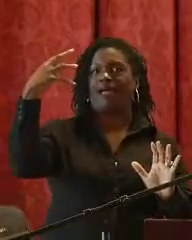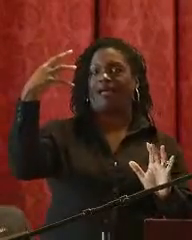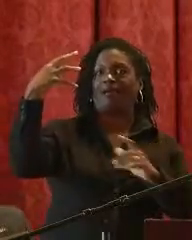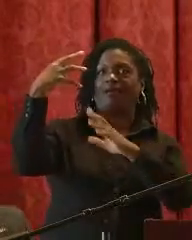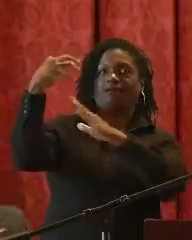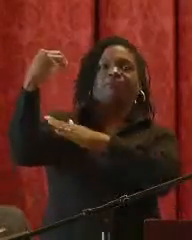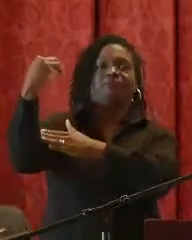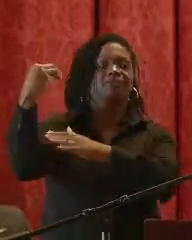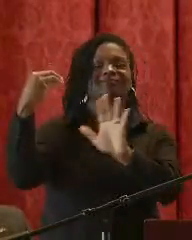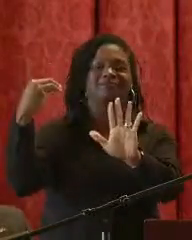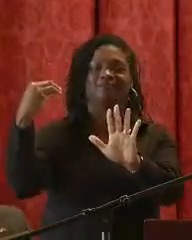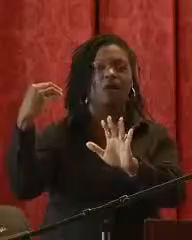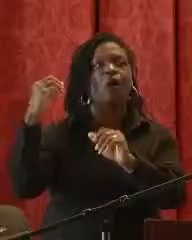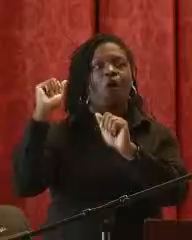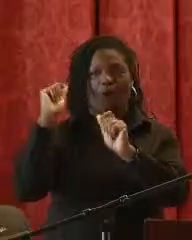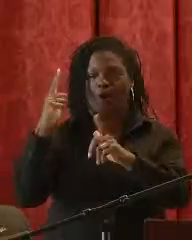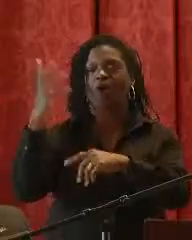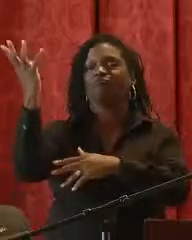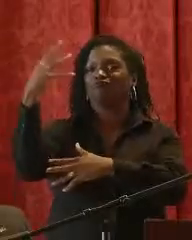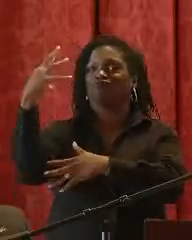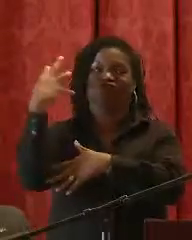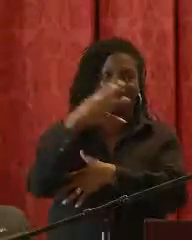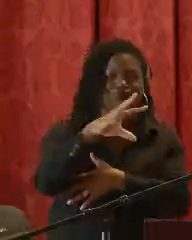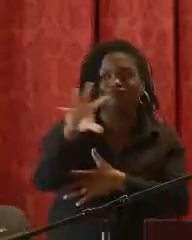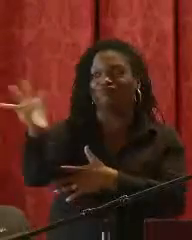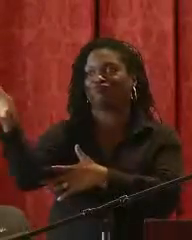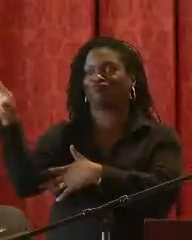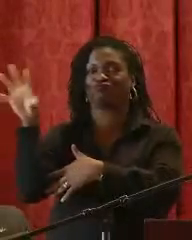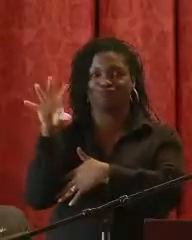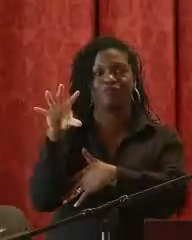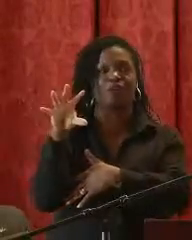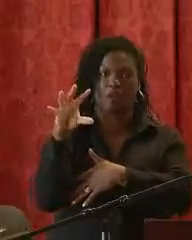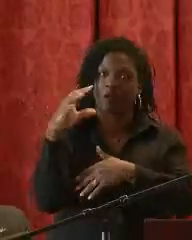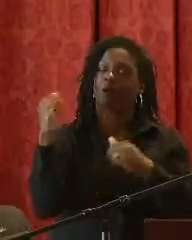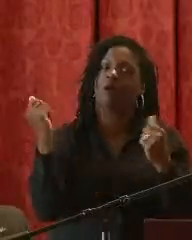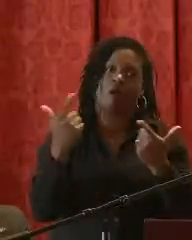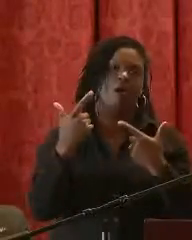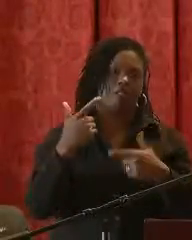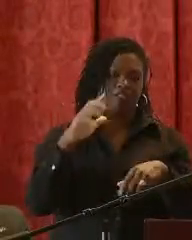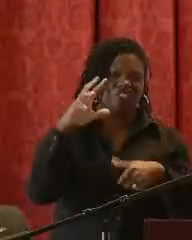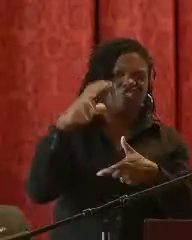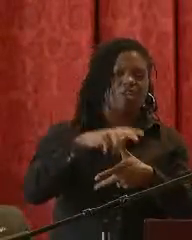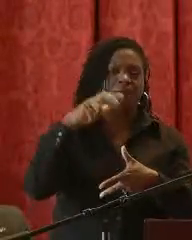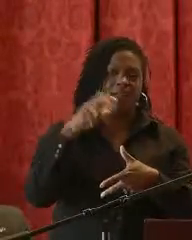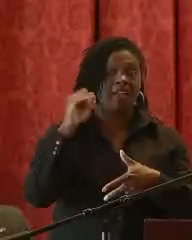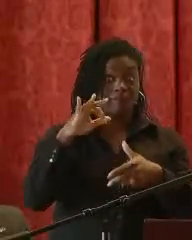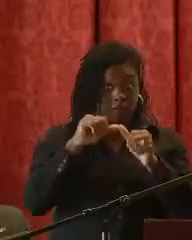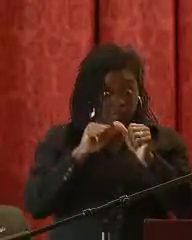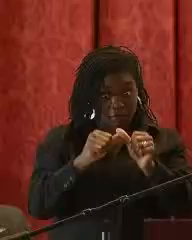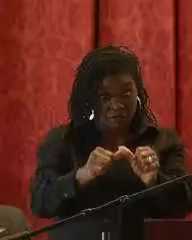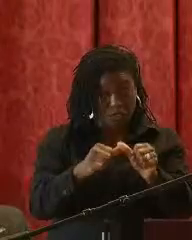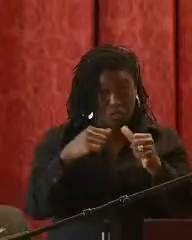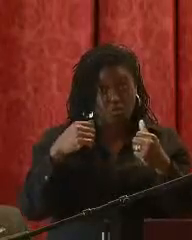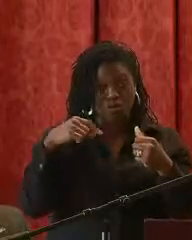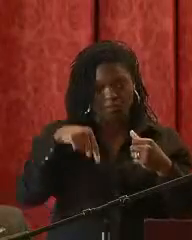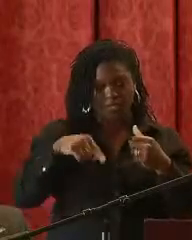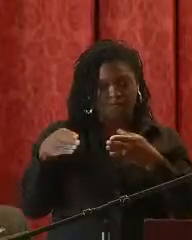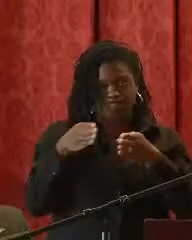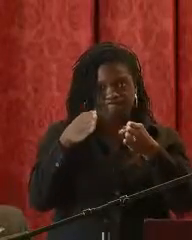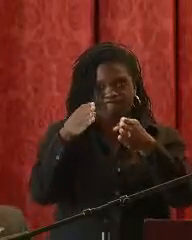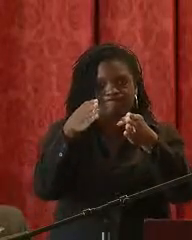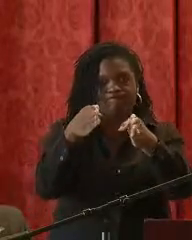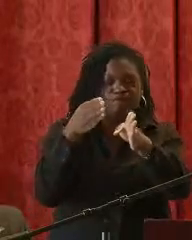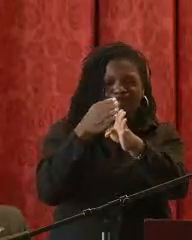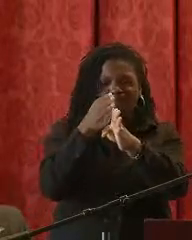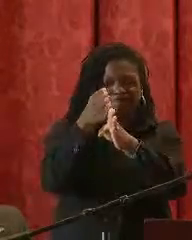be the champions we are. Because if we continue this path, we will get stronger. So I need each